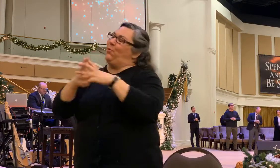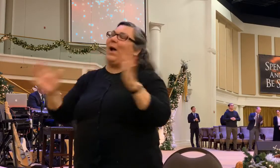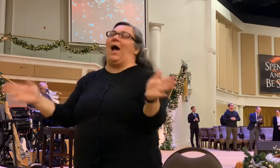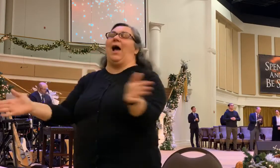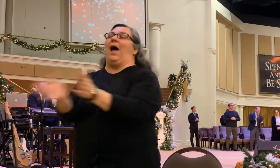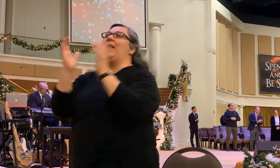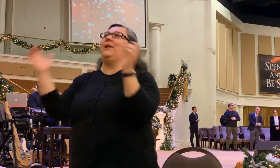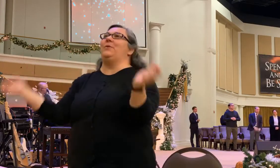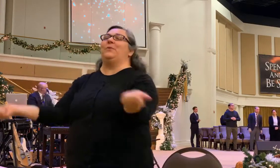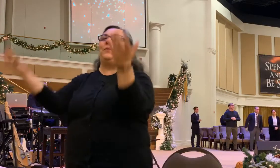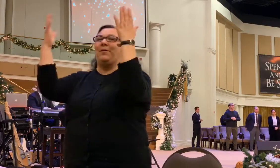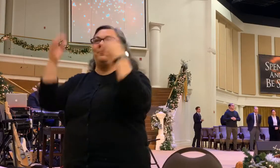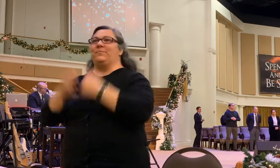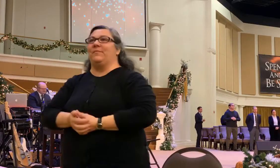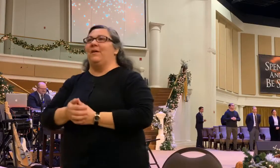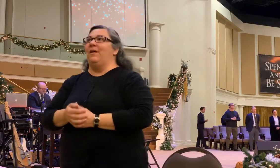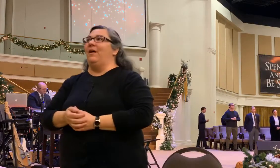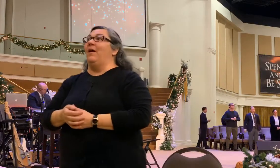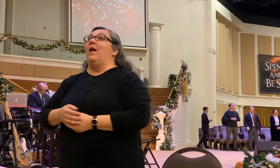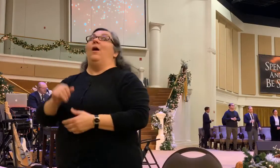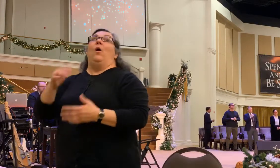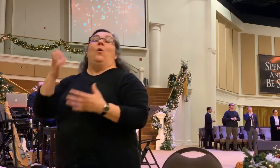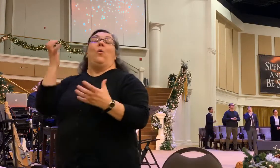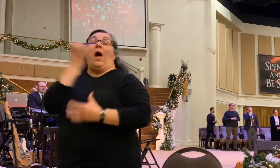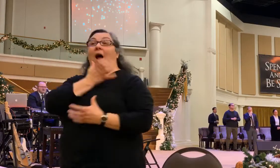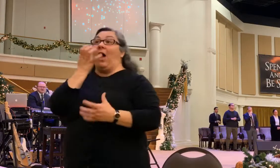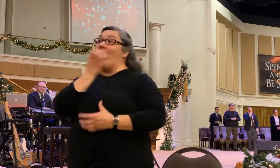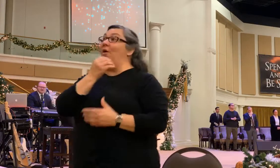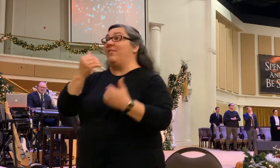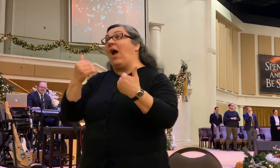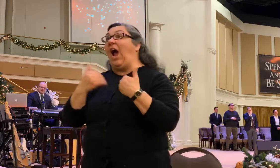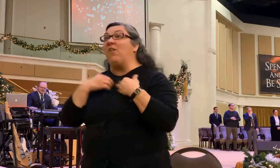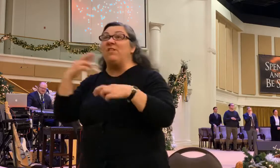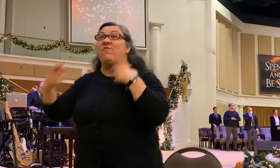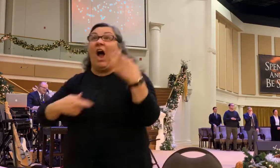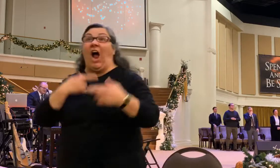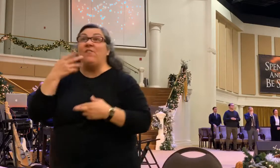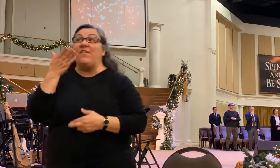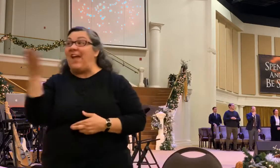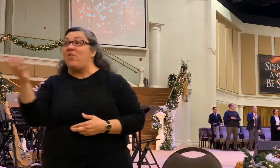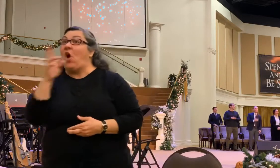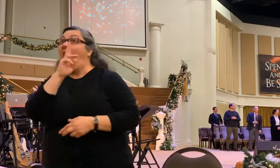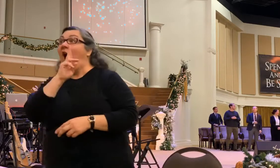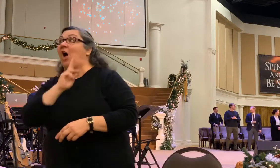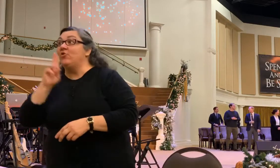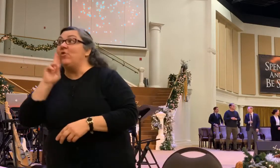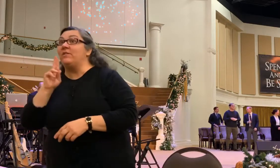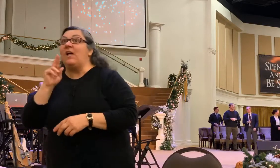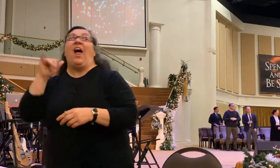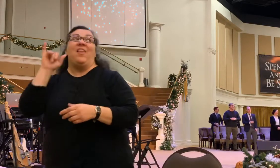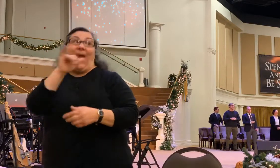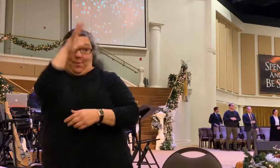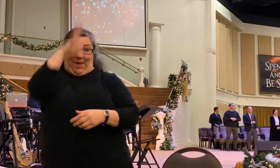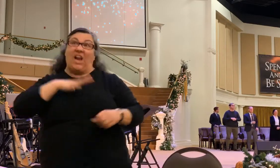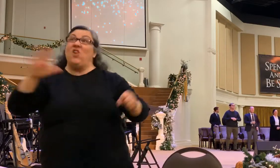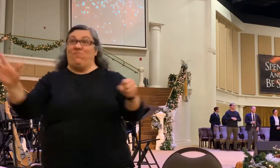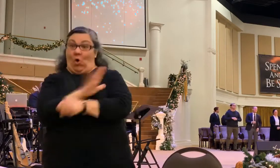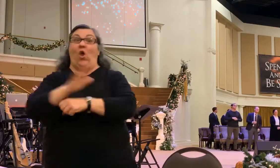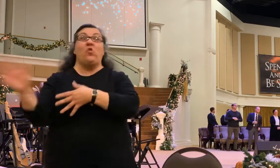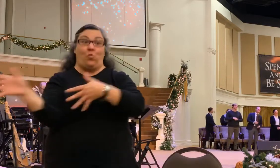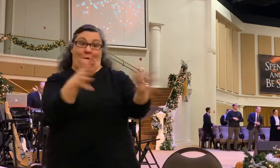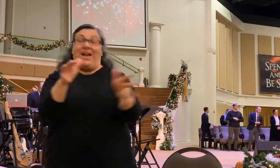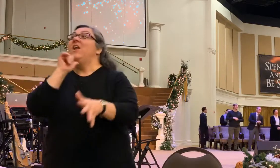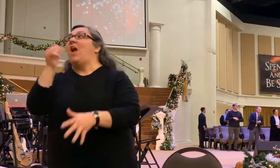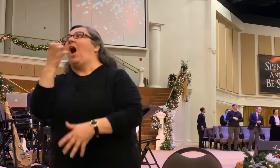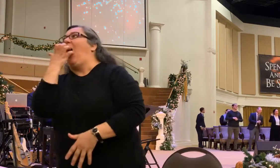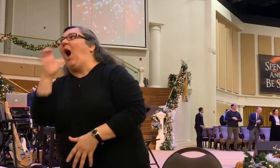Hallelujah. No wonder they're having a revival. That man's full of the wind. And it's not just hot